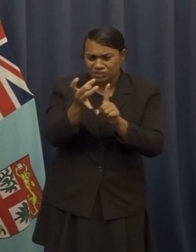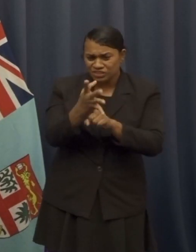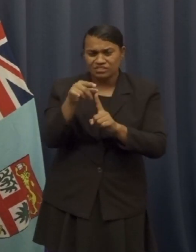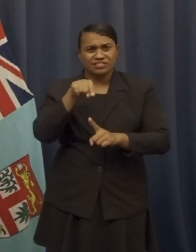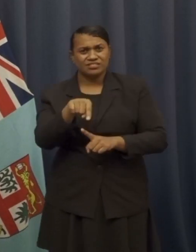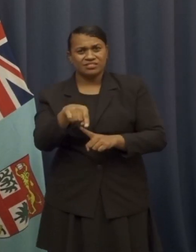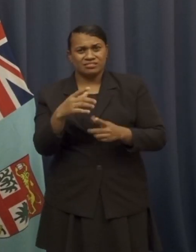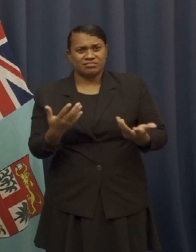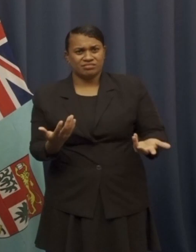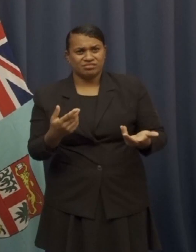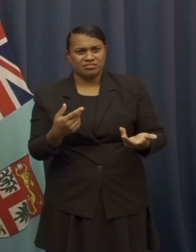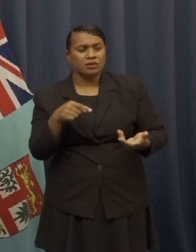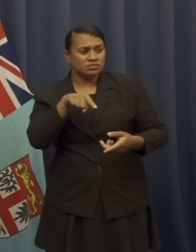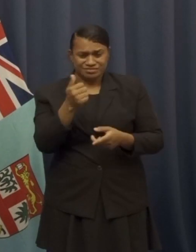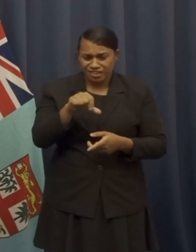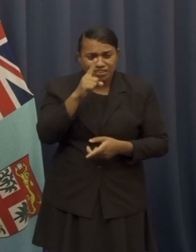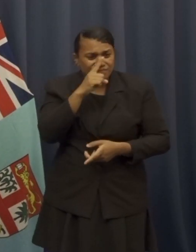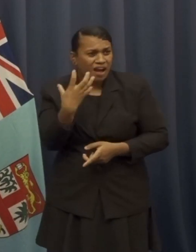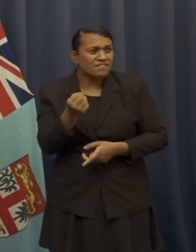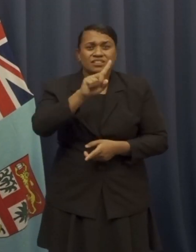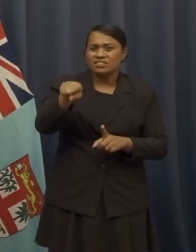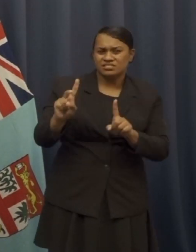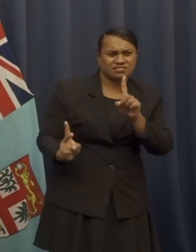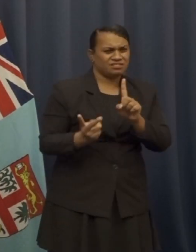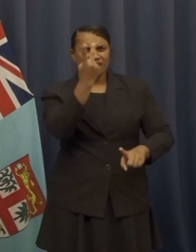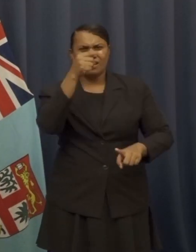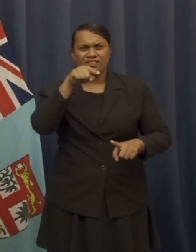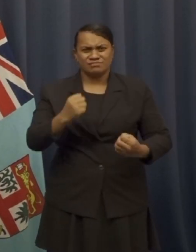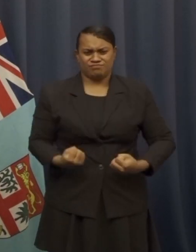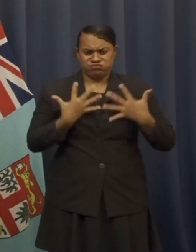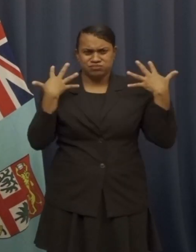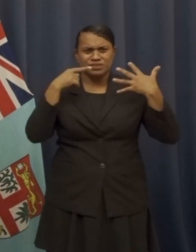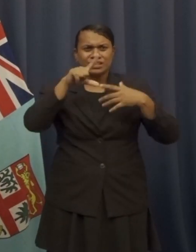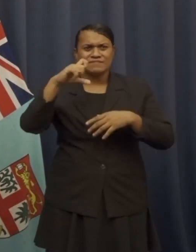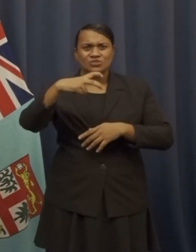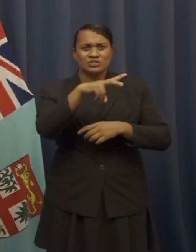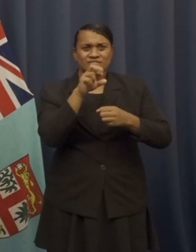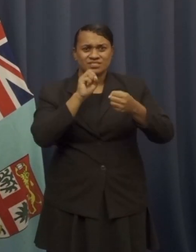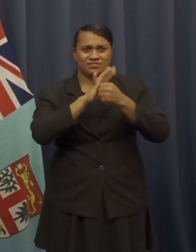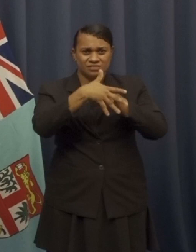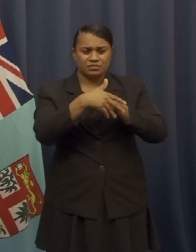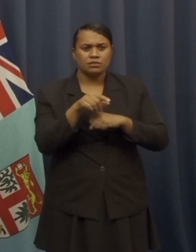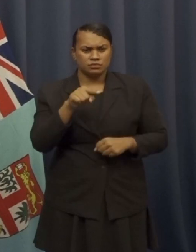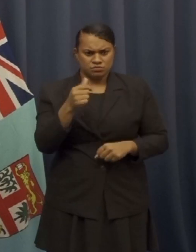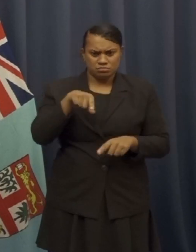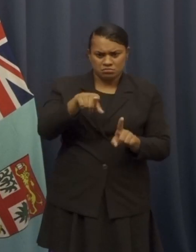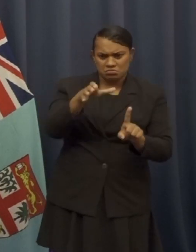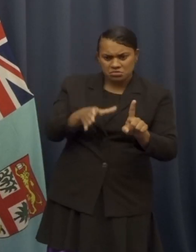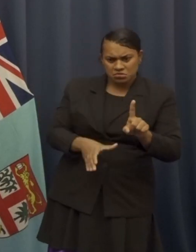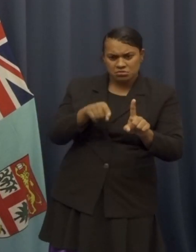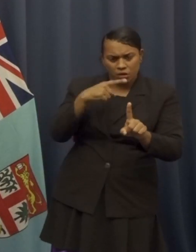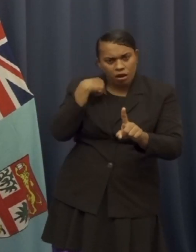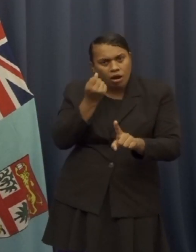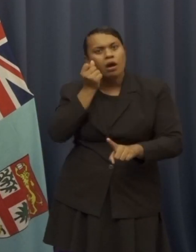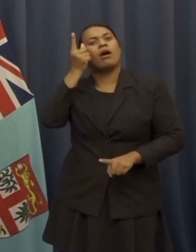the second case of COVID-19 confirmed. So we all need to realize that there needs to be a particular level of seriousness